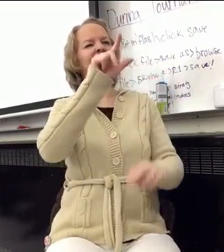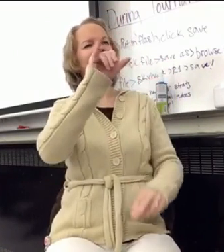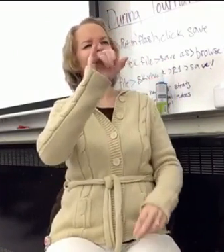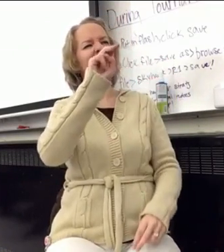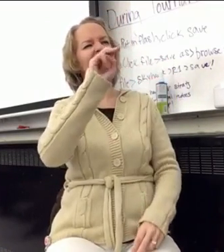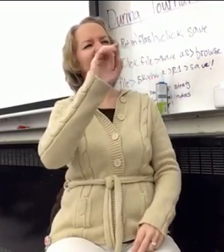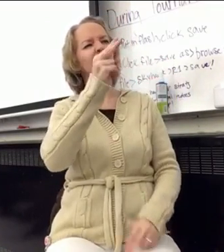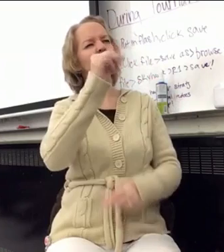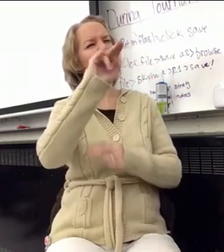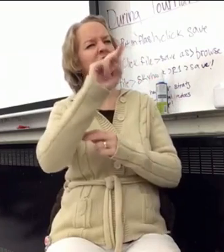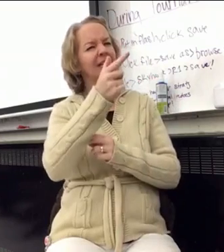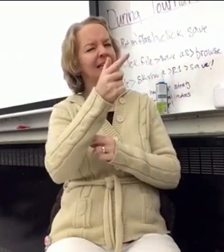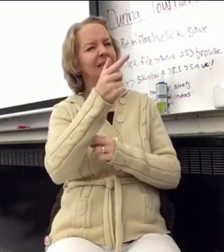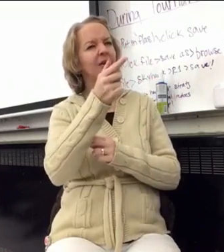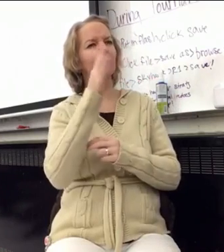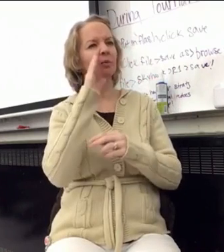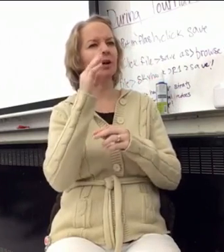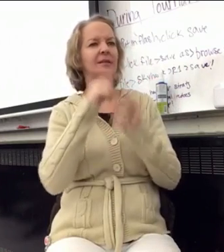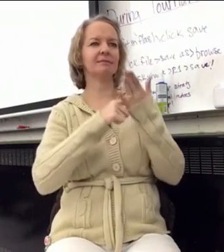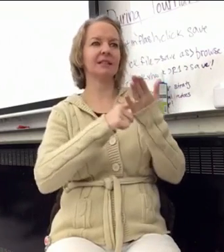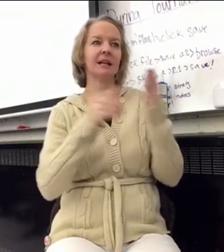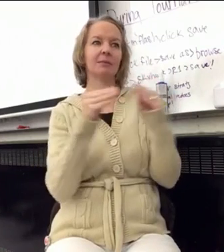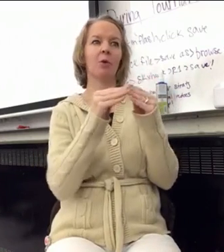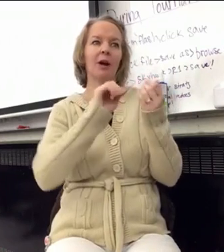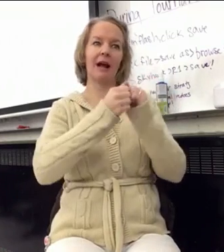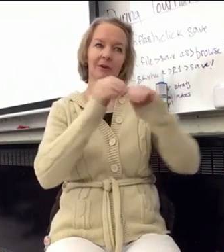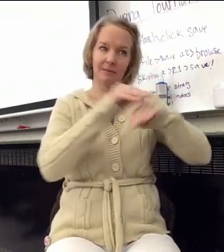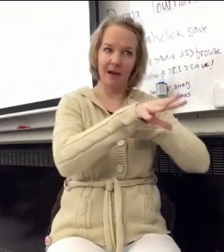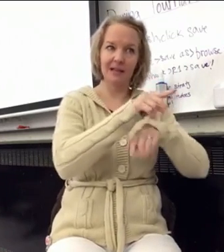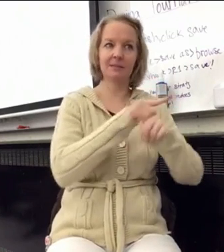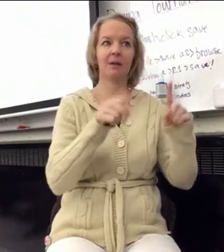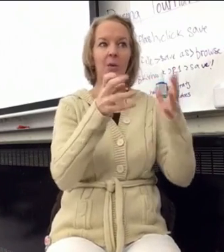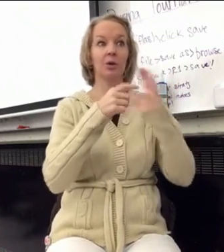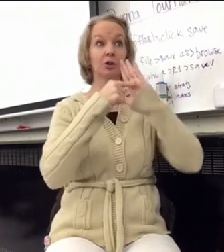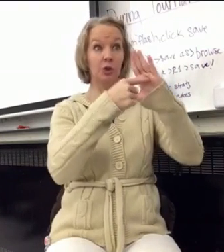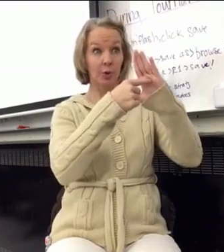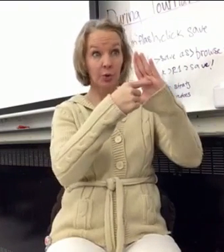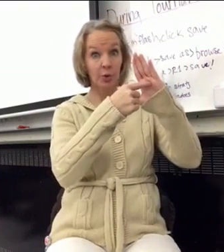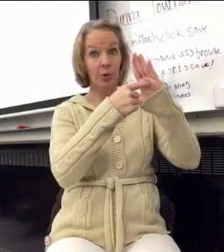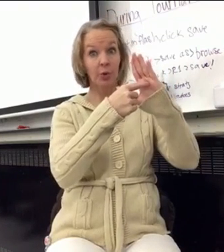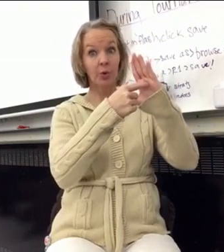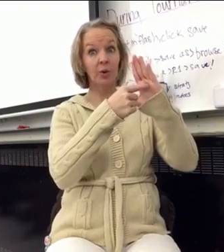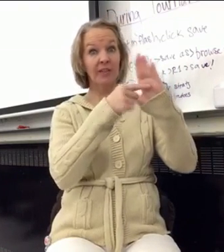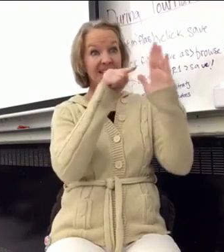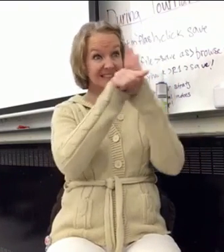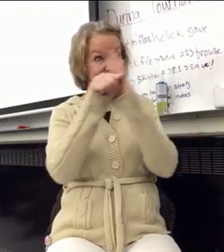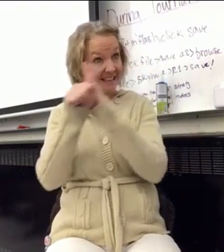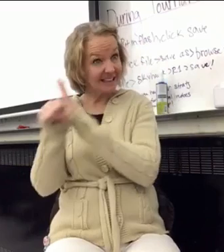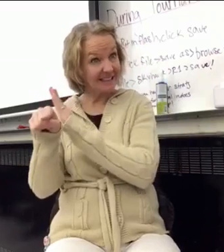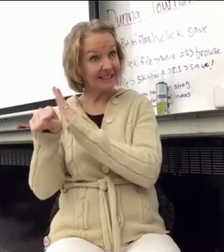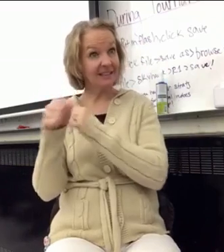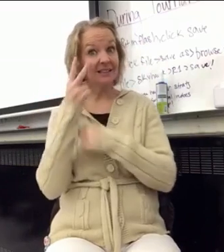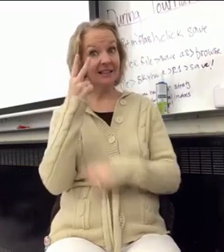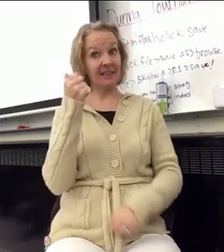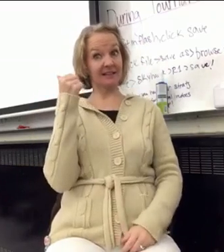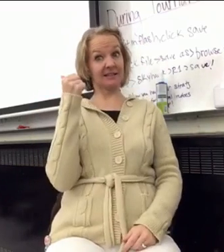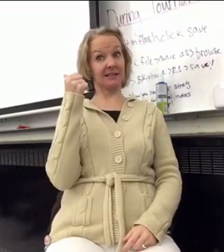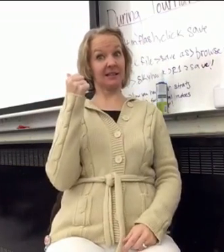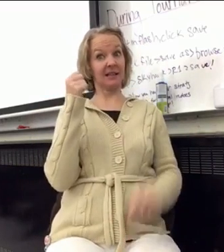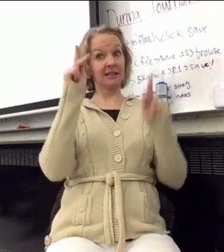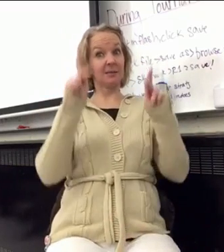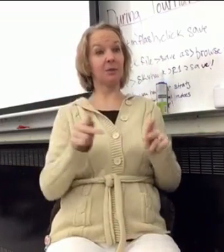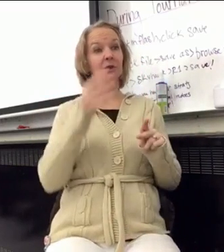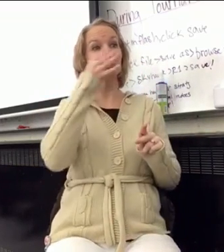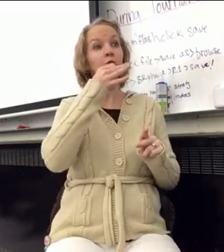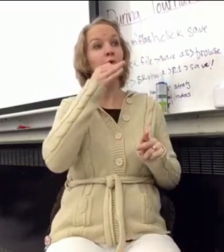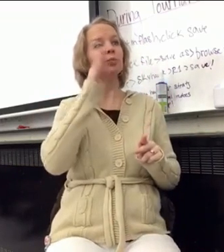will talk later on about lynching and kind of its impacts, but one thing I want to show you in terms of this mass killings, if you look at this right here, this is somebody about to